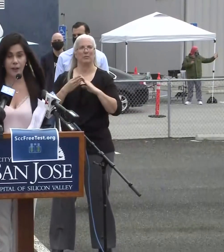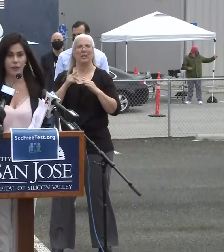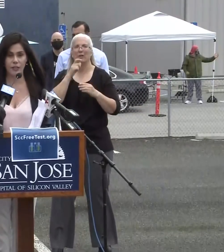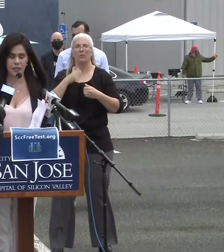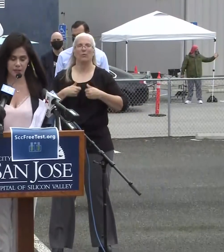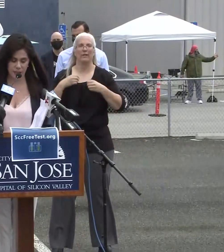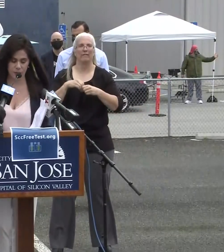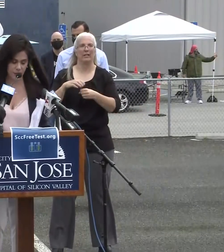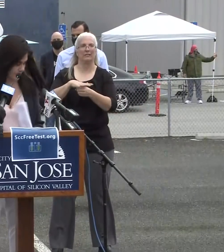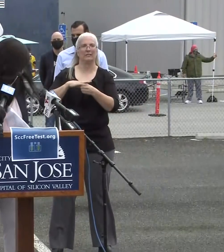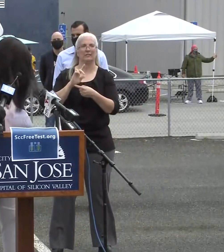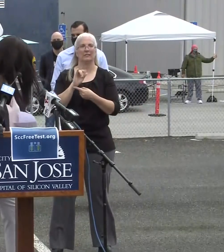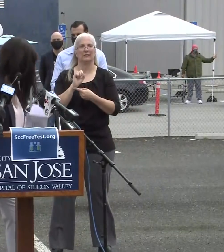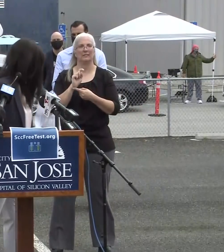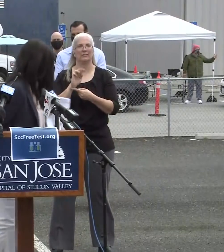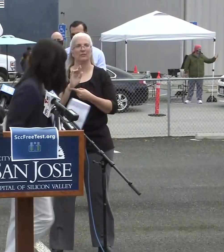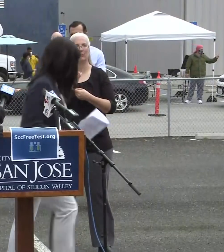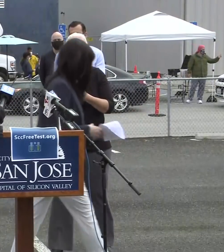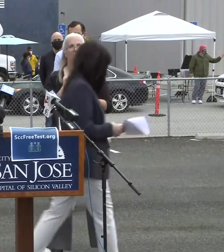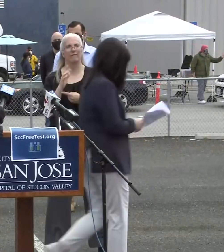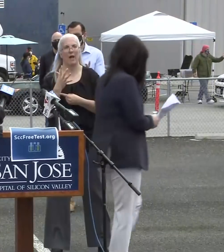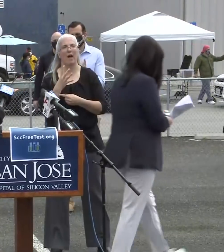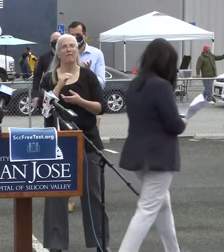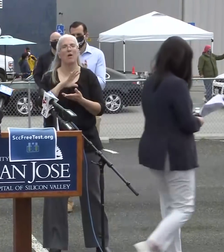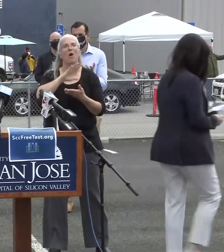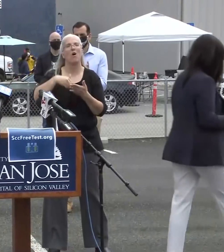the entire east side of San Jose.